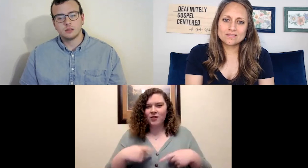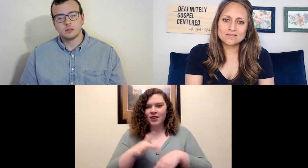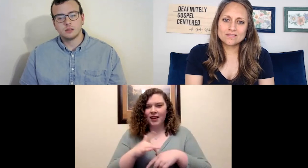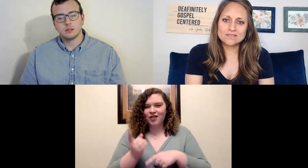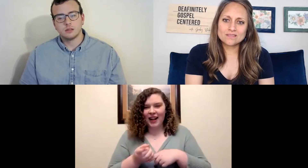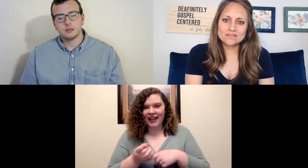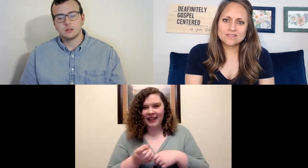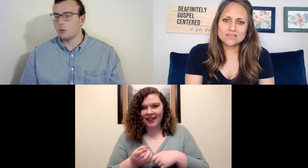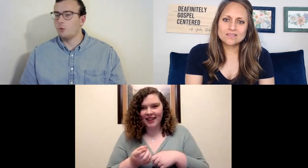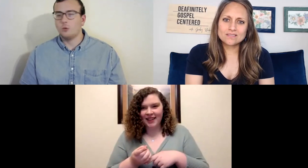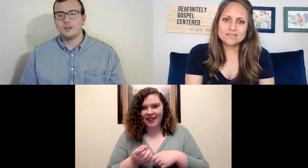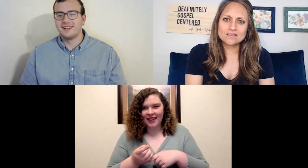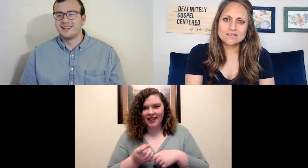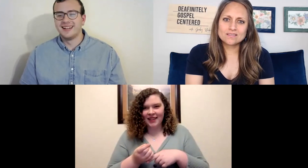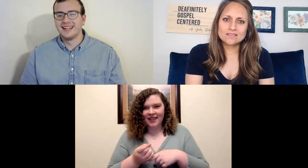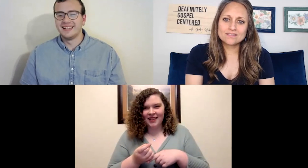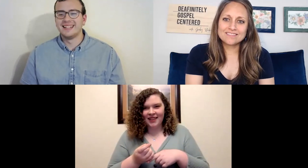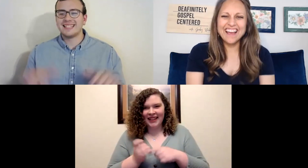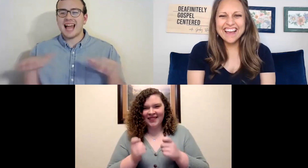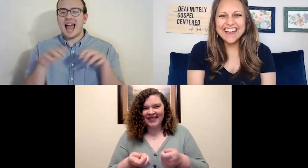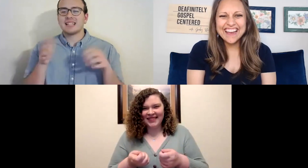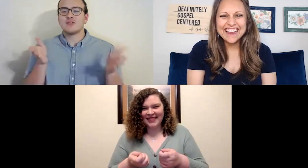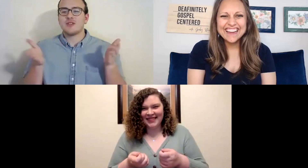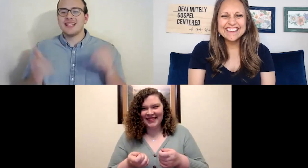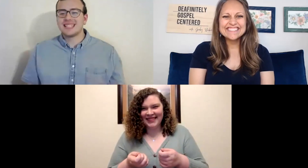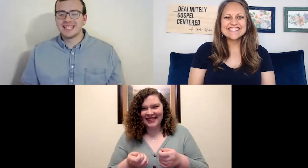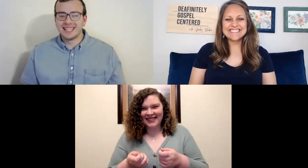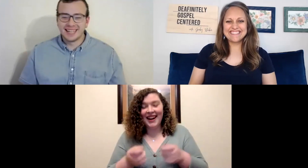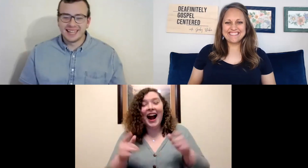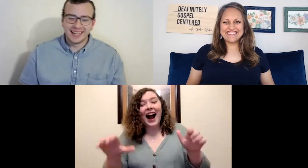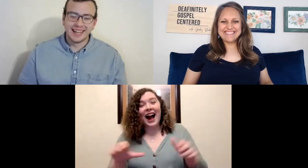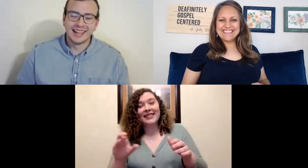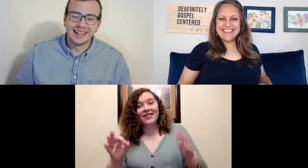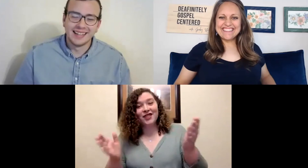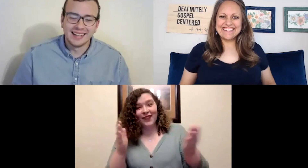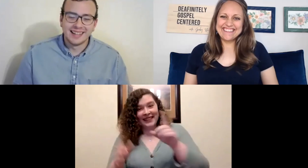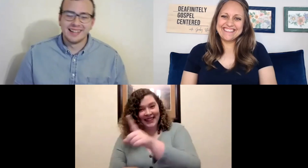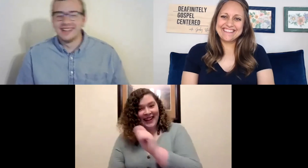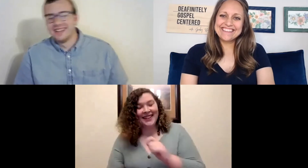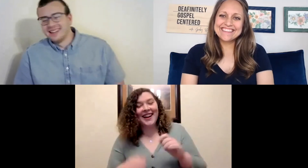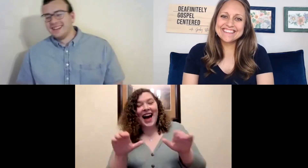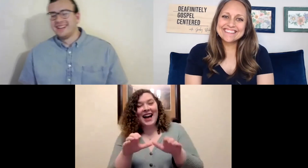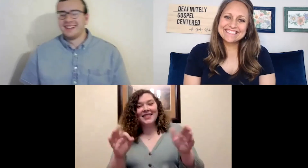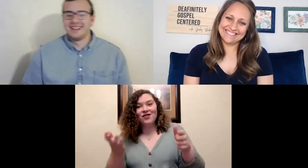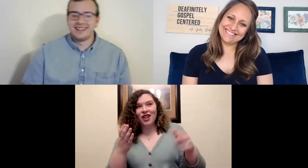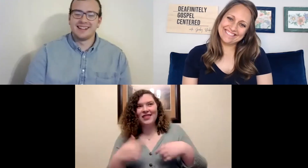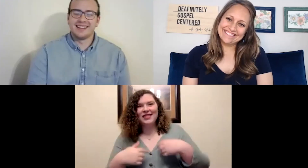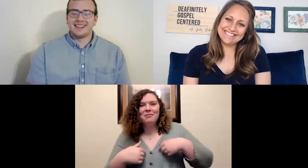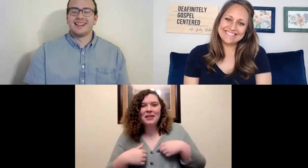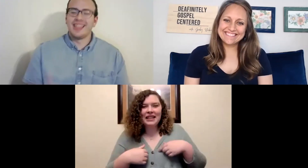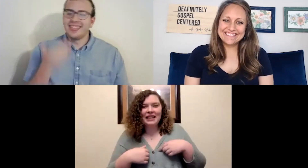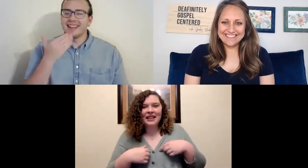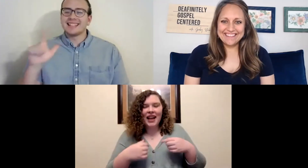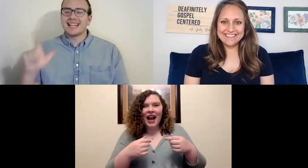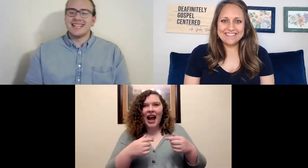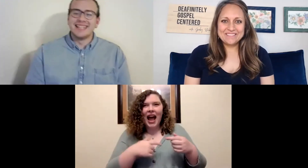of service. Whereas his is physical touch. Is that right? Yep, acts of service. Gifts? Oh, acts of service. Right, acts of service.